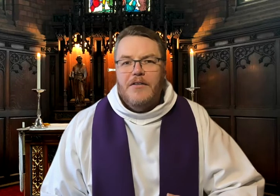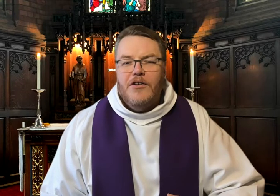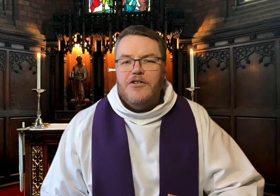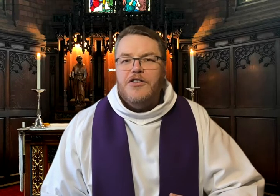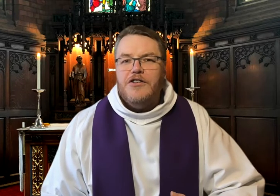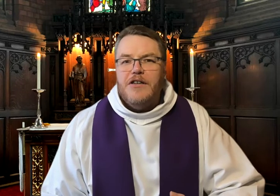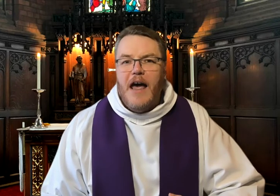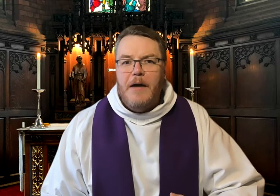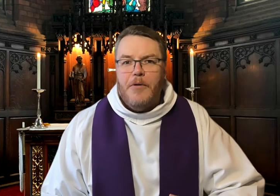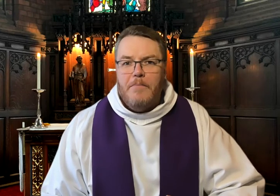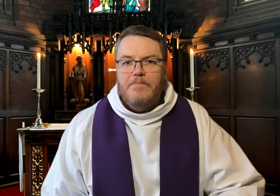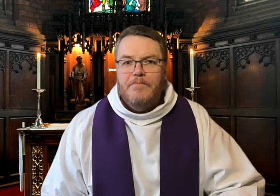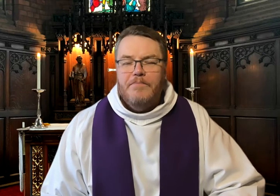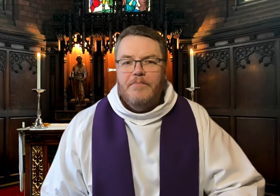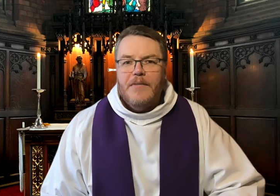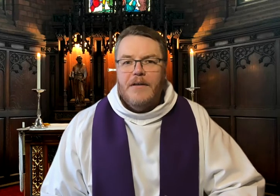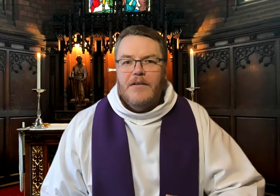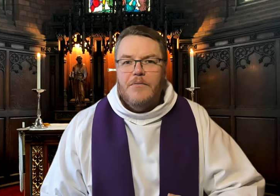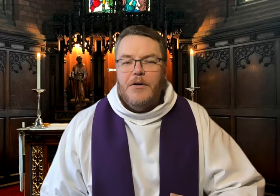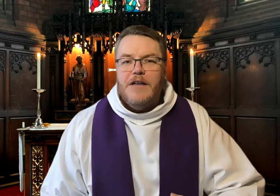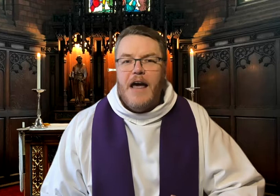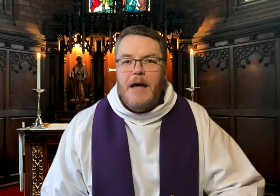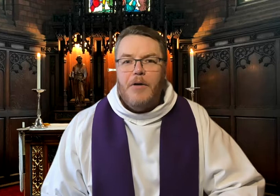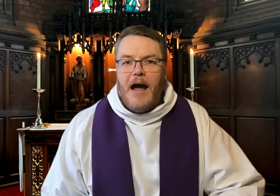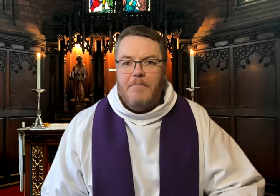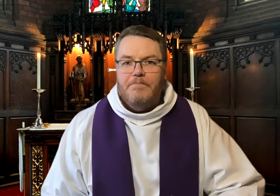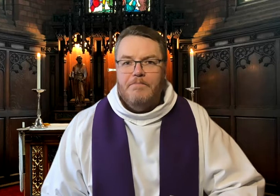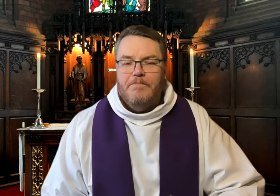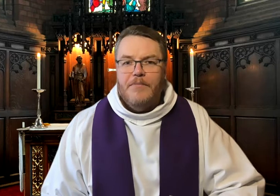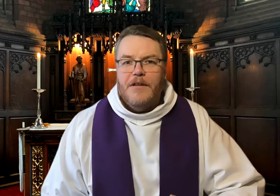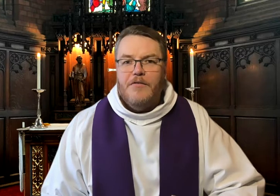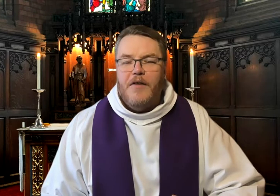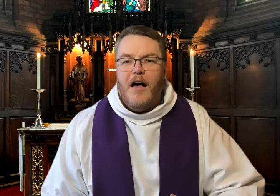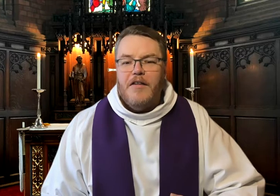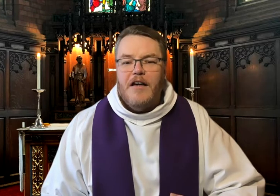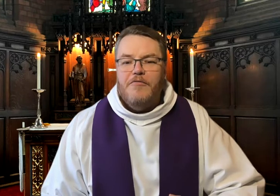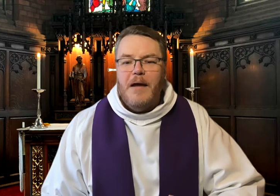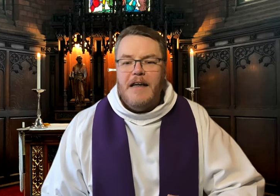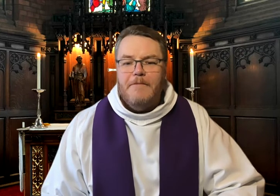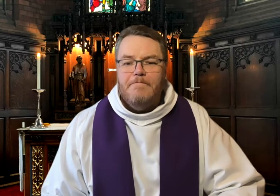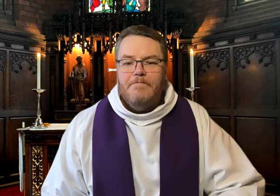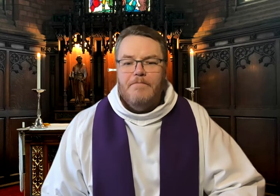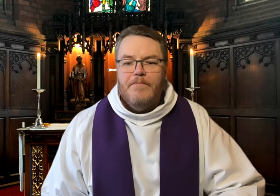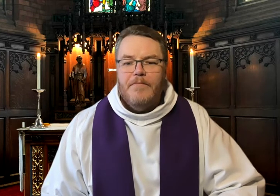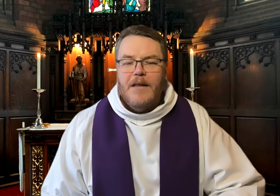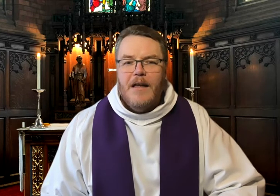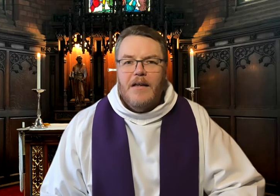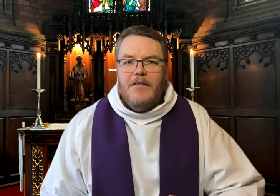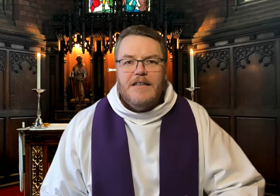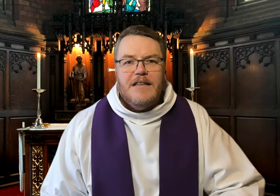not just Abram, but Abraham, the father of many. This